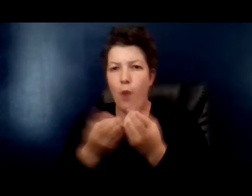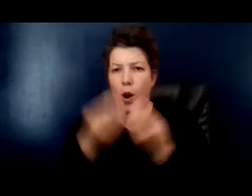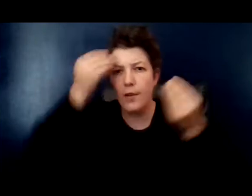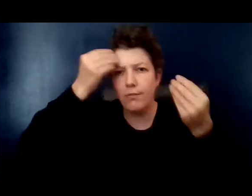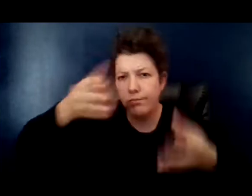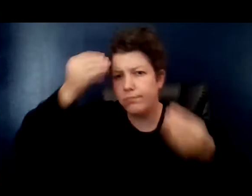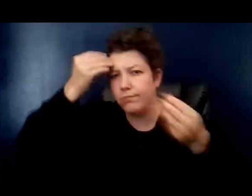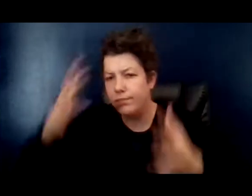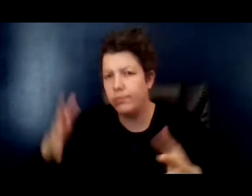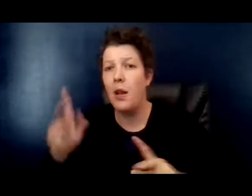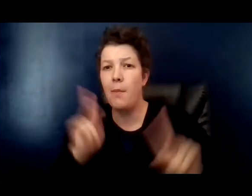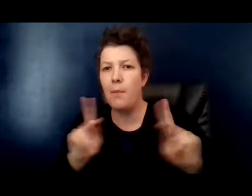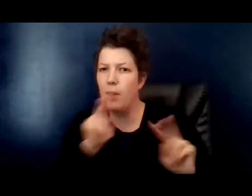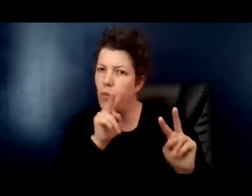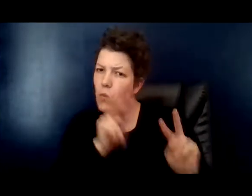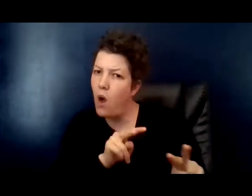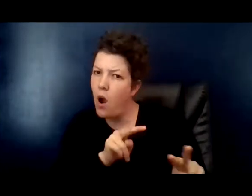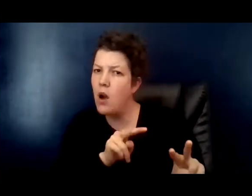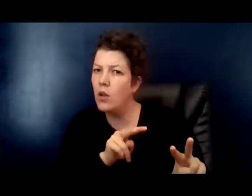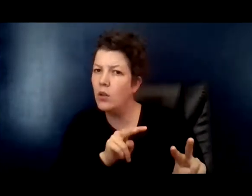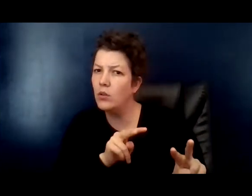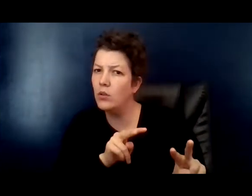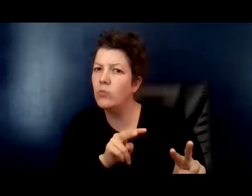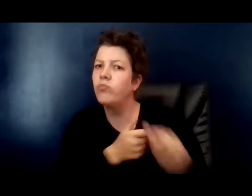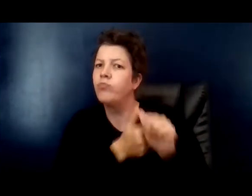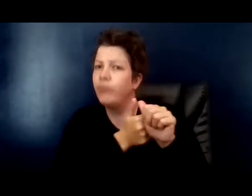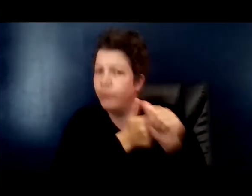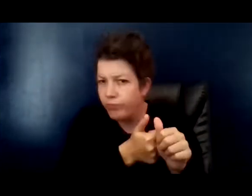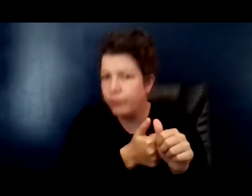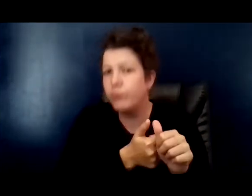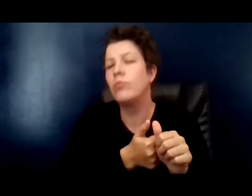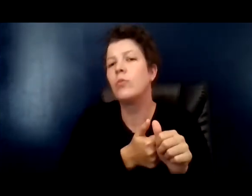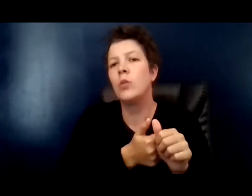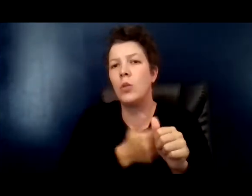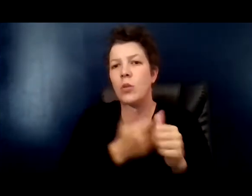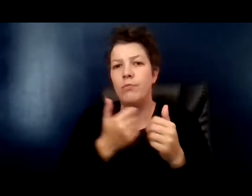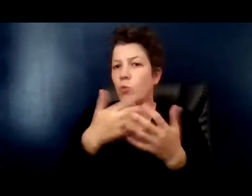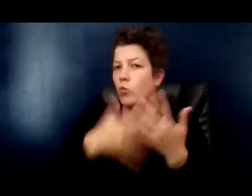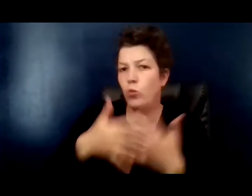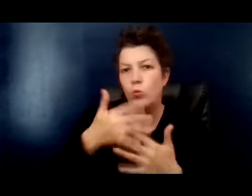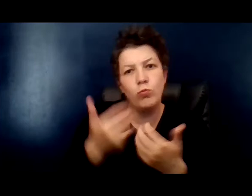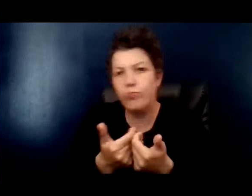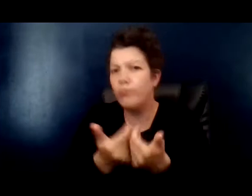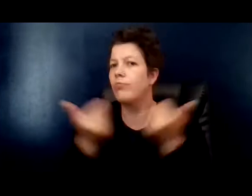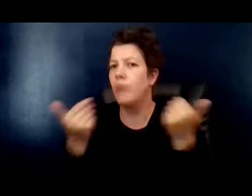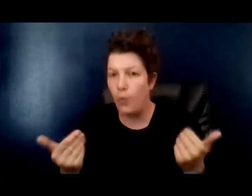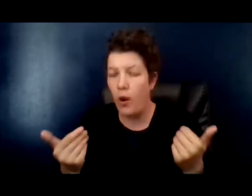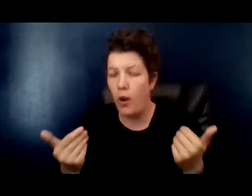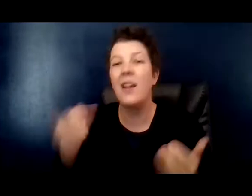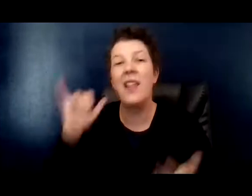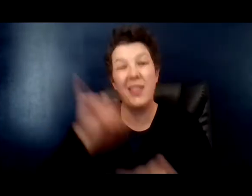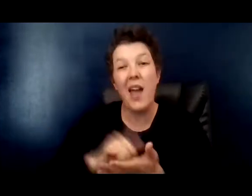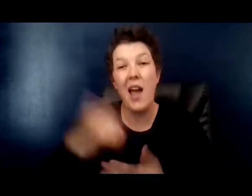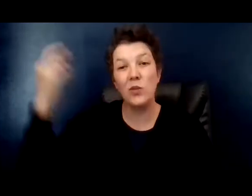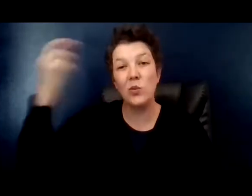being cautious about social distancing, personal hygiene, or whatever, and that's what's helped bring the numbers down. I